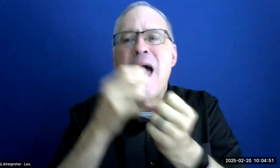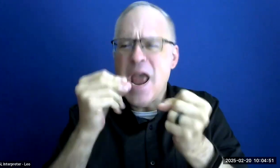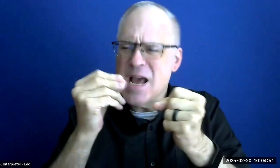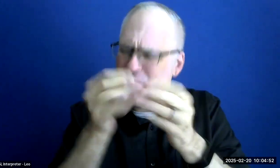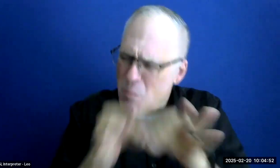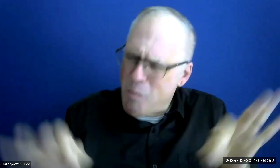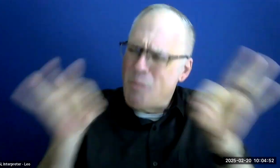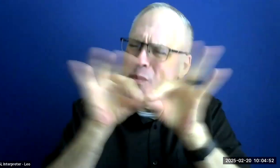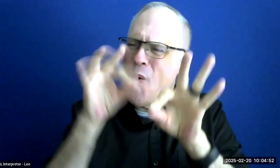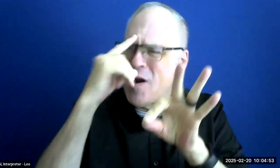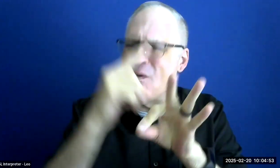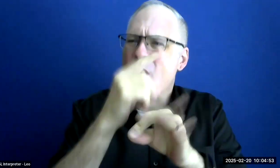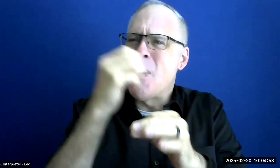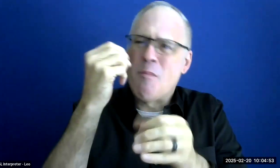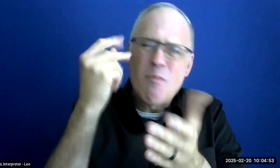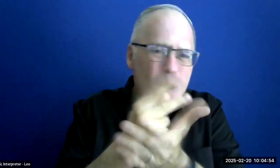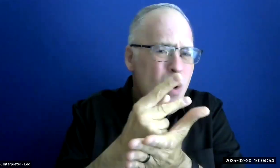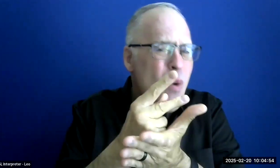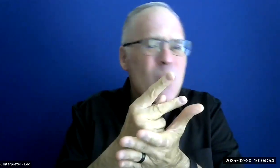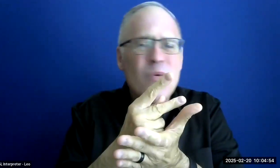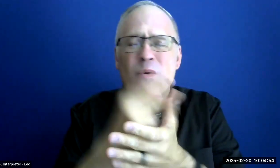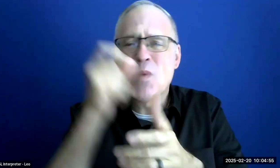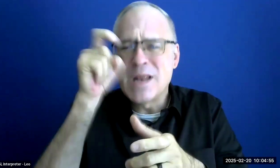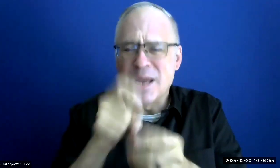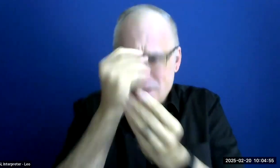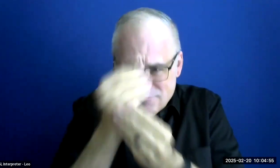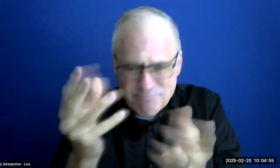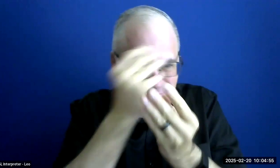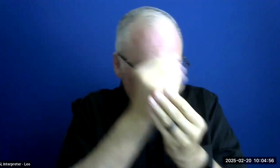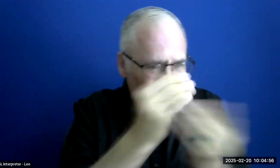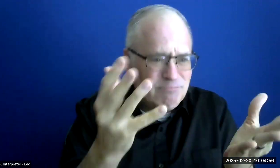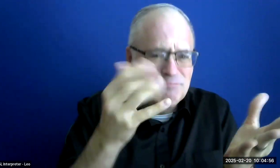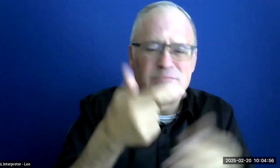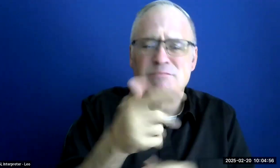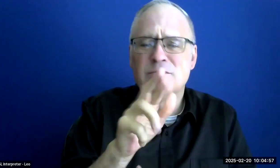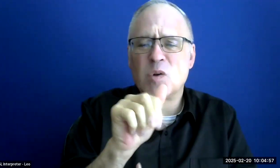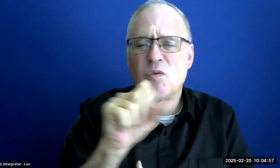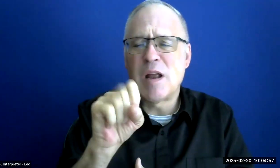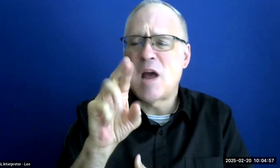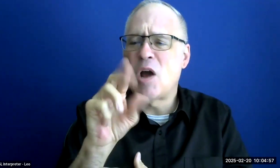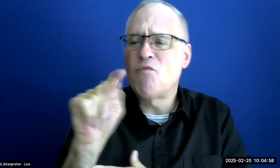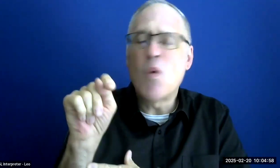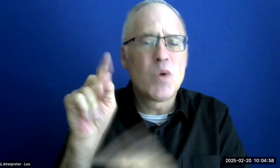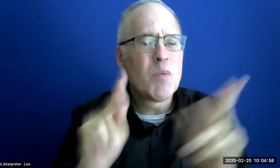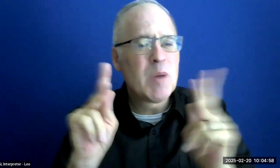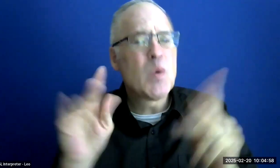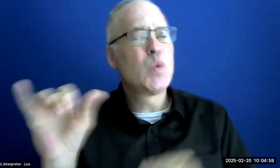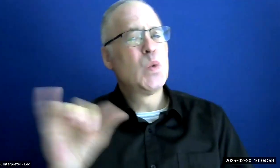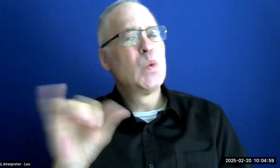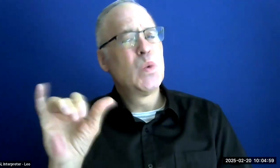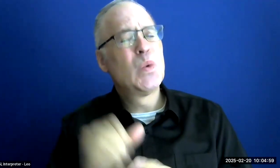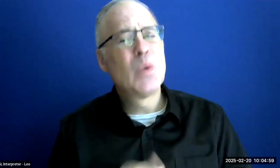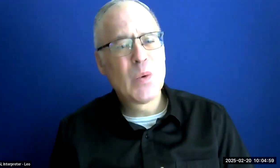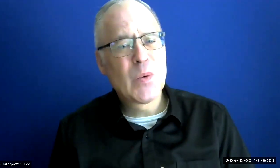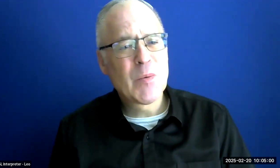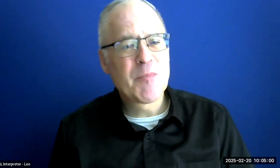passage as close to the grassroots as possible. We want you to think about how